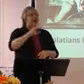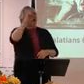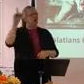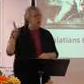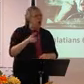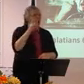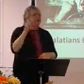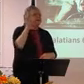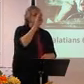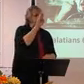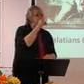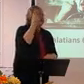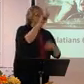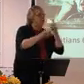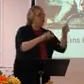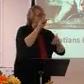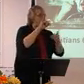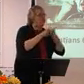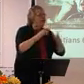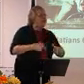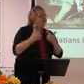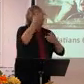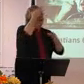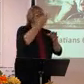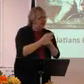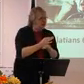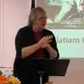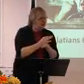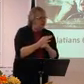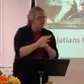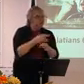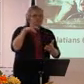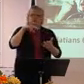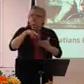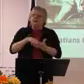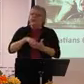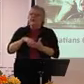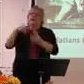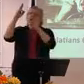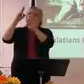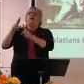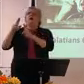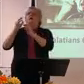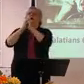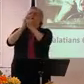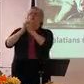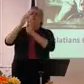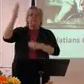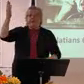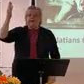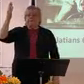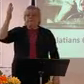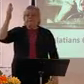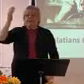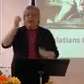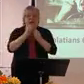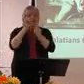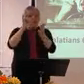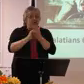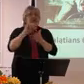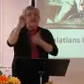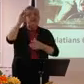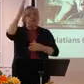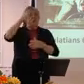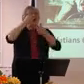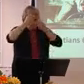is looking for people who live by faith to stand and honor and worship him. And with that, God